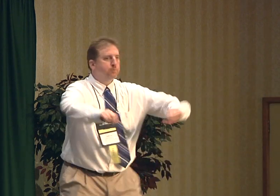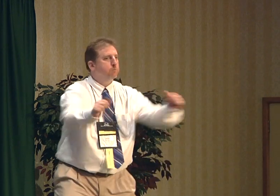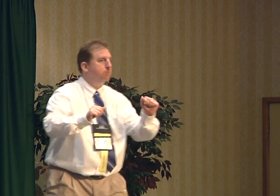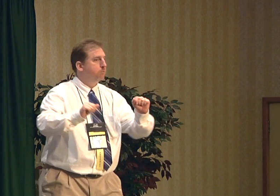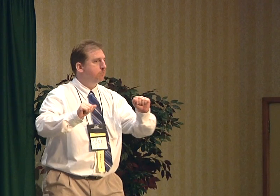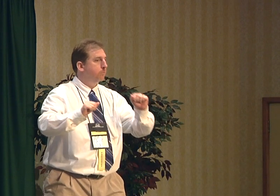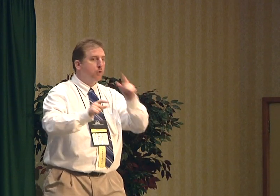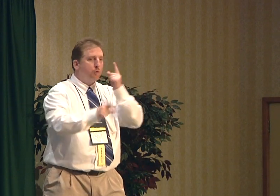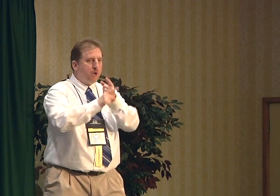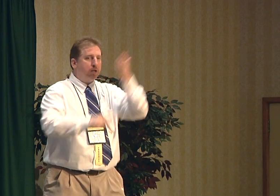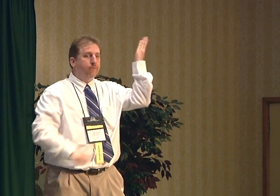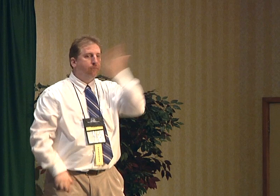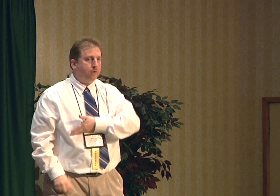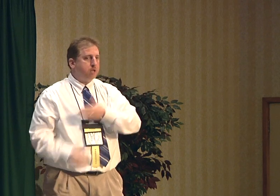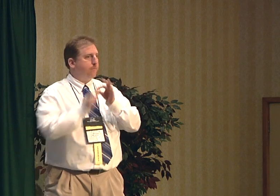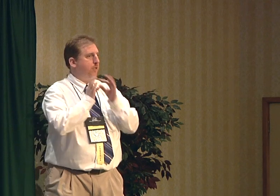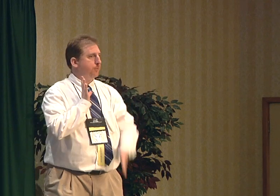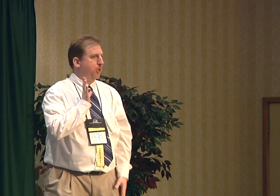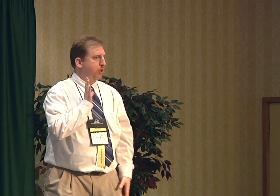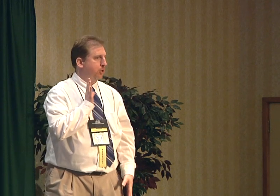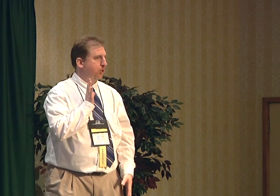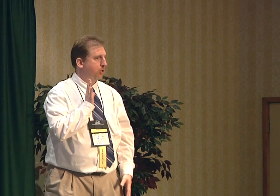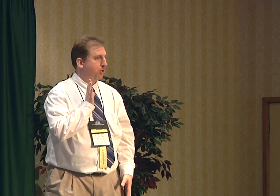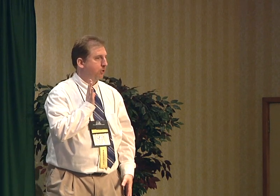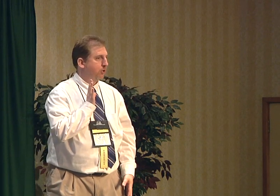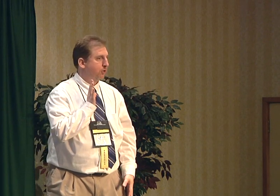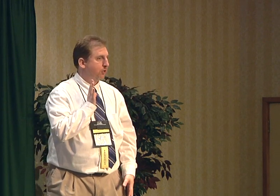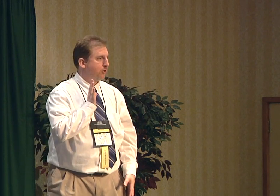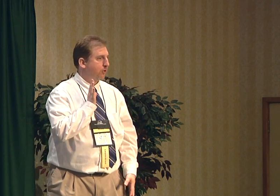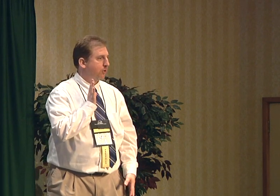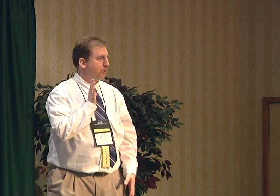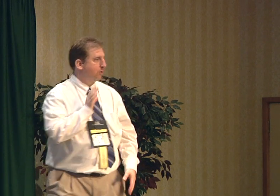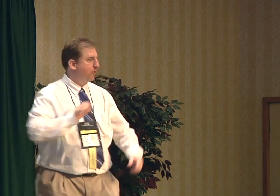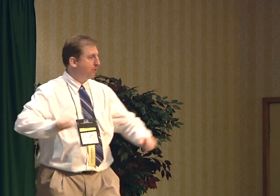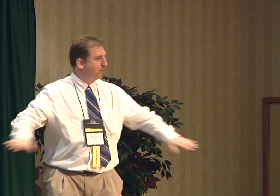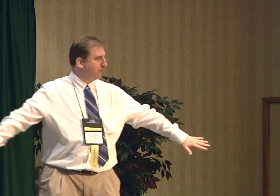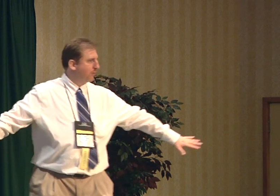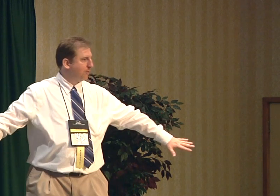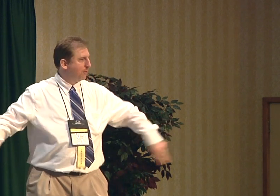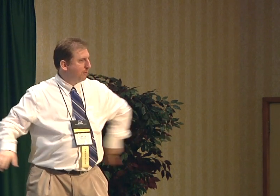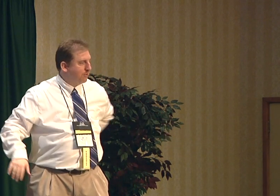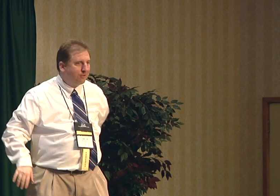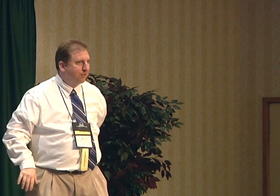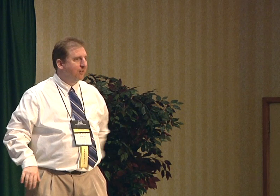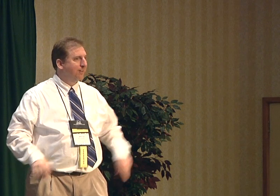and positioned themselves right in front of the interpreter, in between the interpreter and the deaf patient, blocking the view